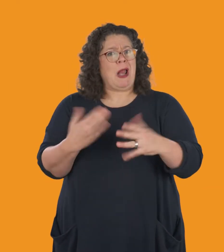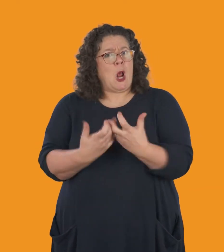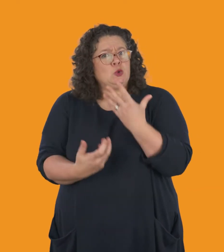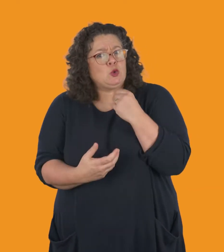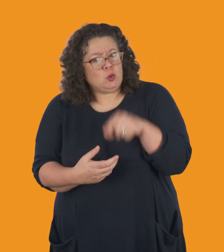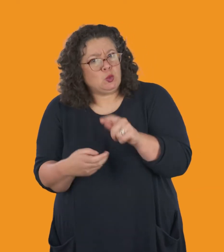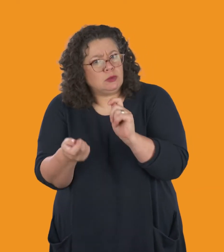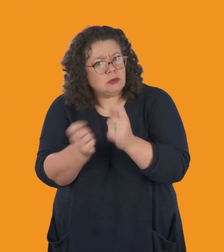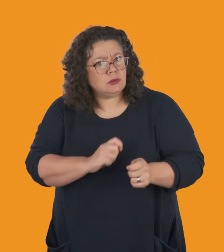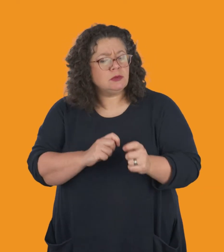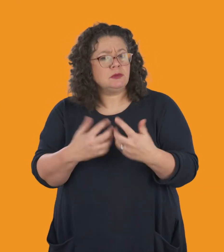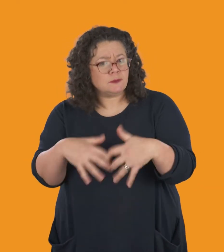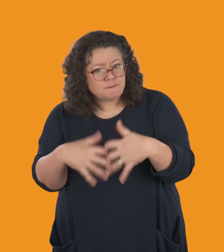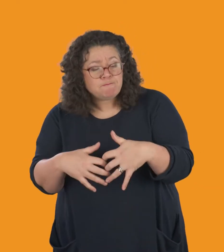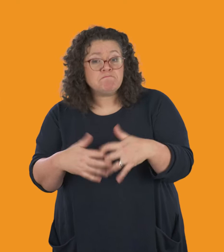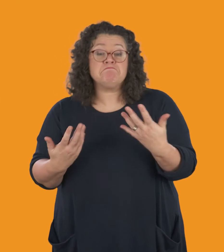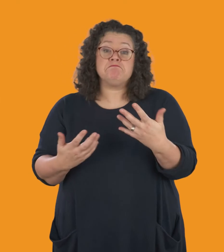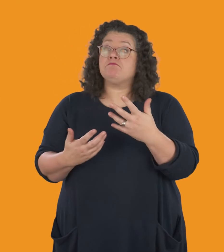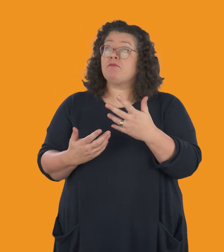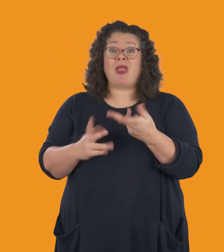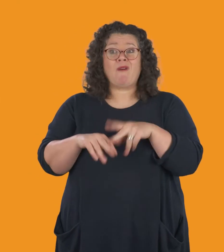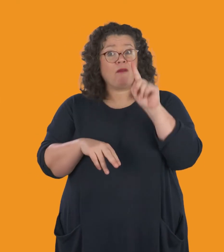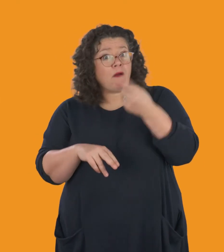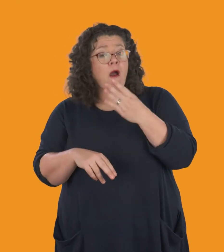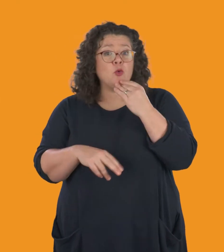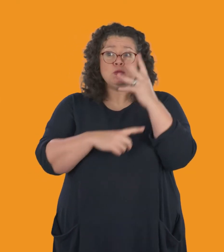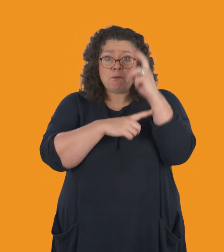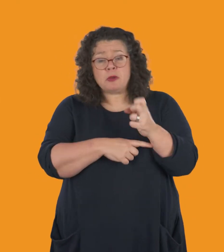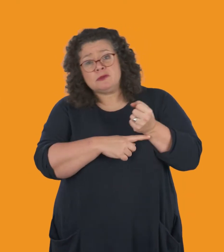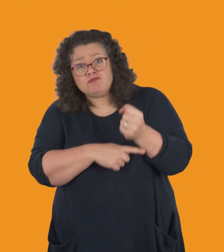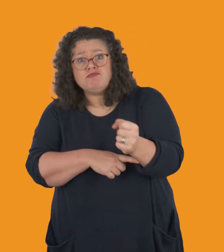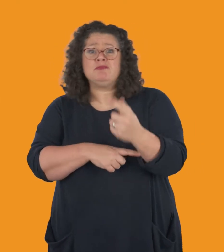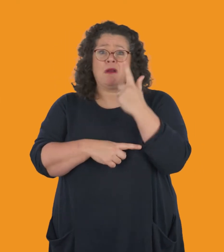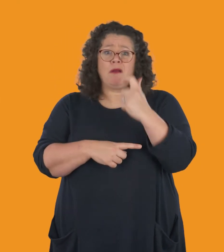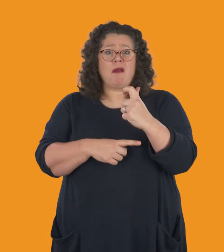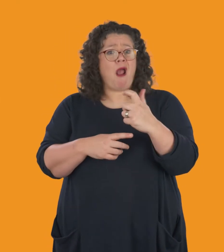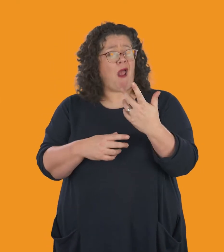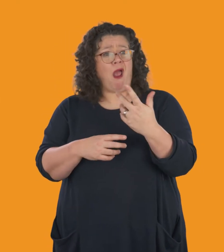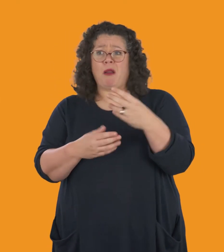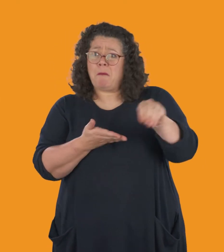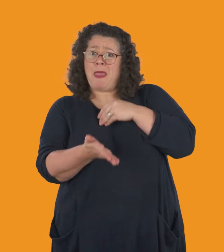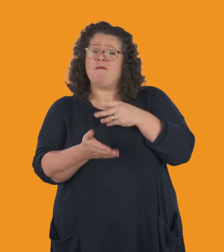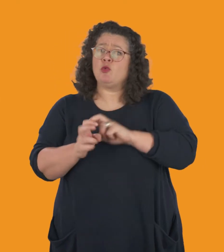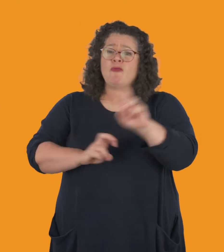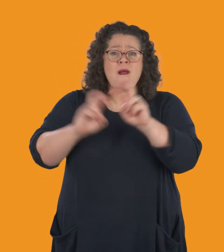adaptations to equipment and training in its use, travel around the constituency if you cannot use public